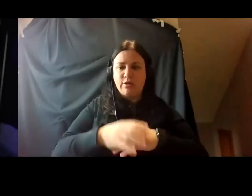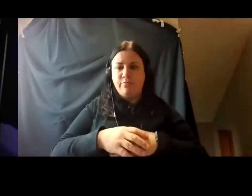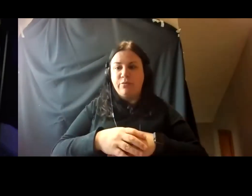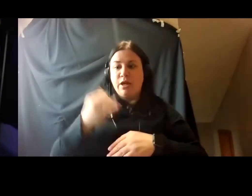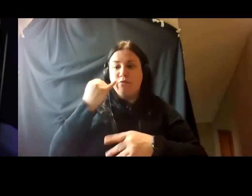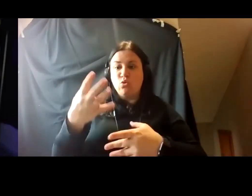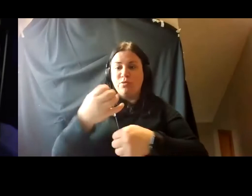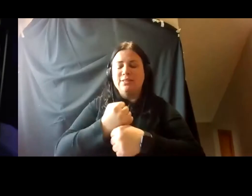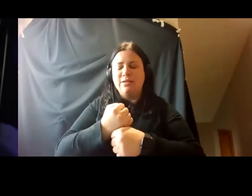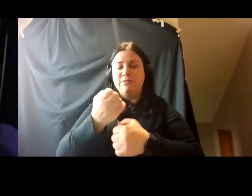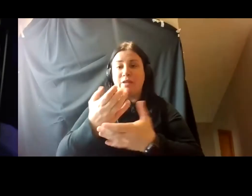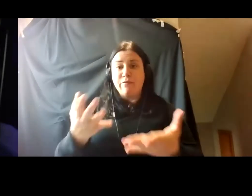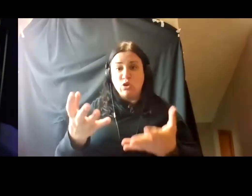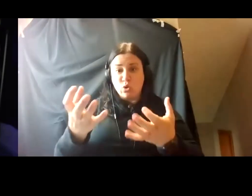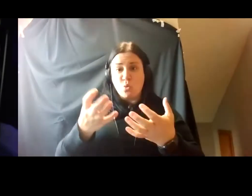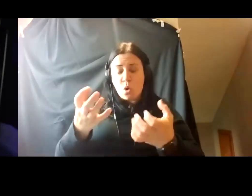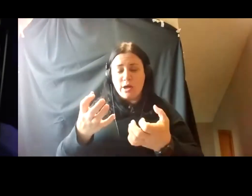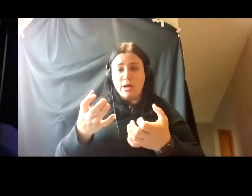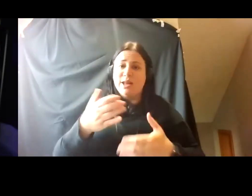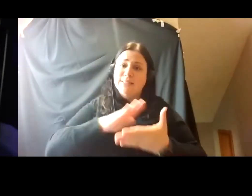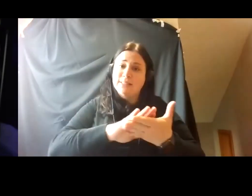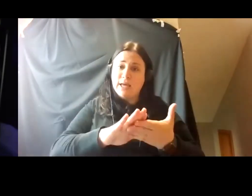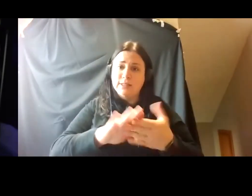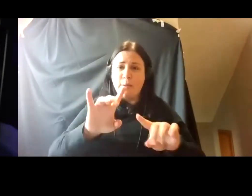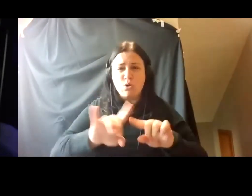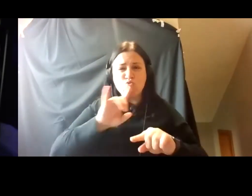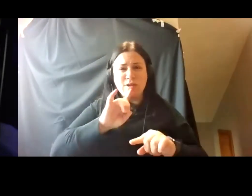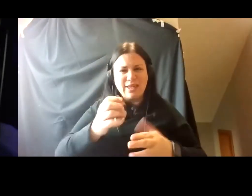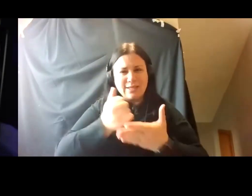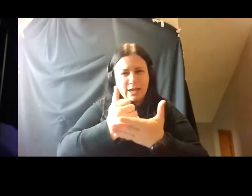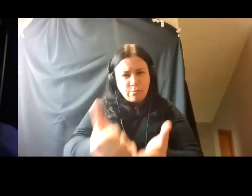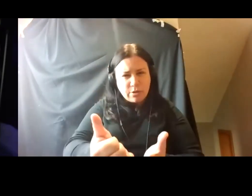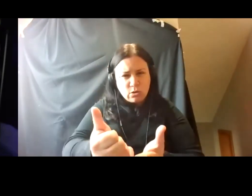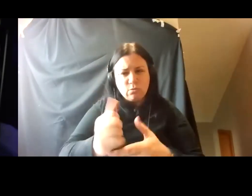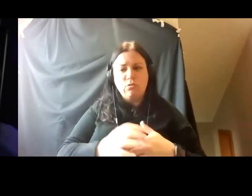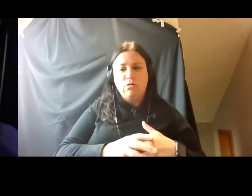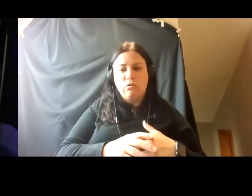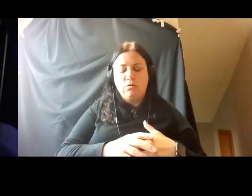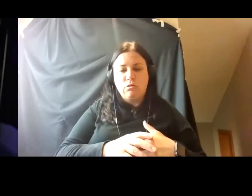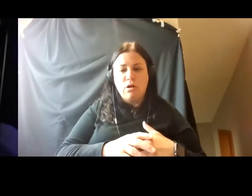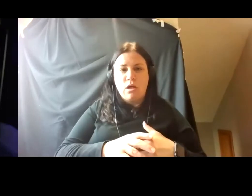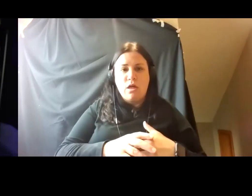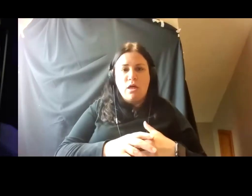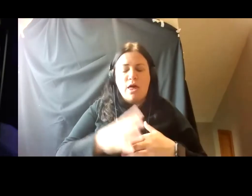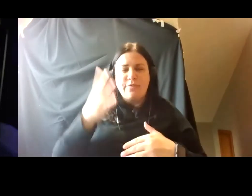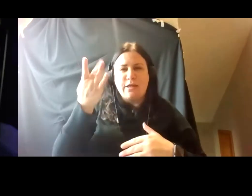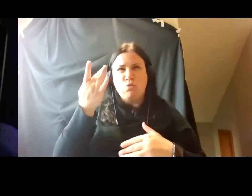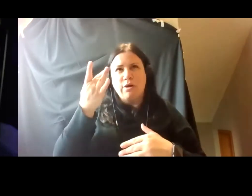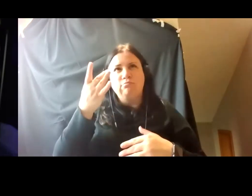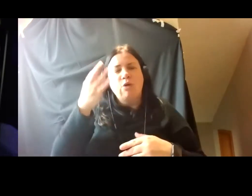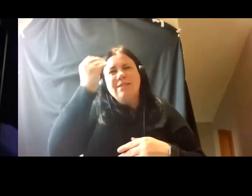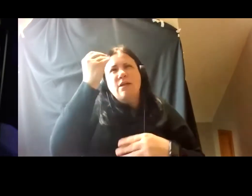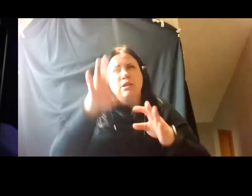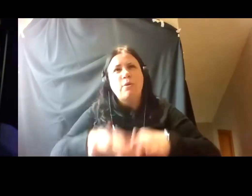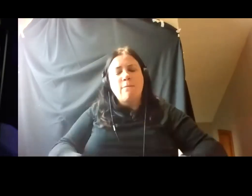gesture. But is that really helping you? And that's what really stood out to me. And that is